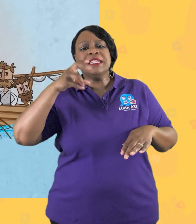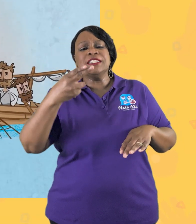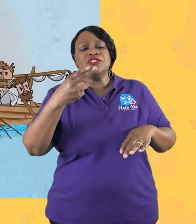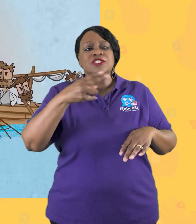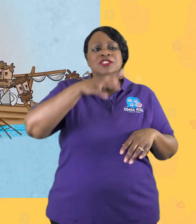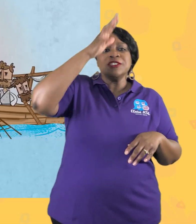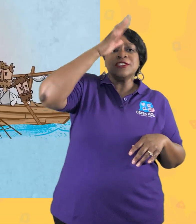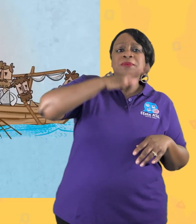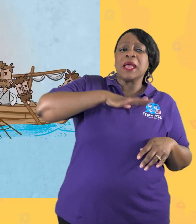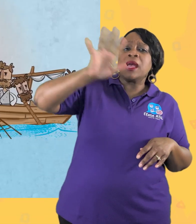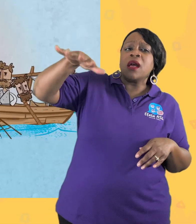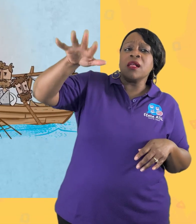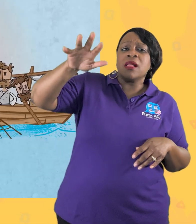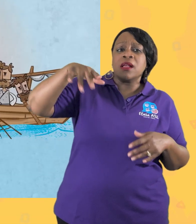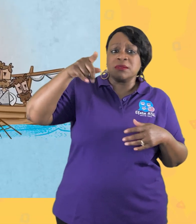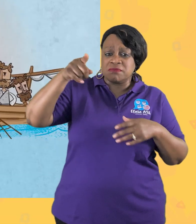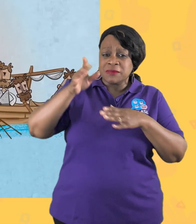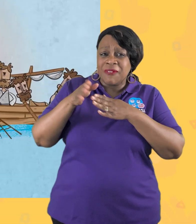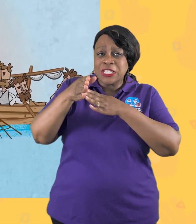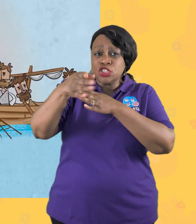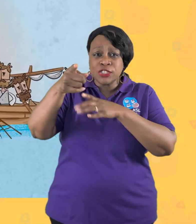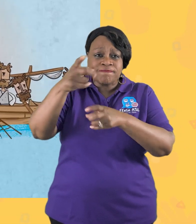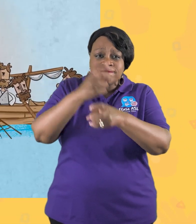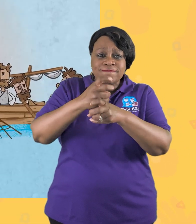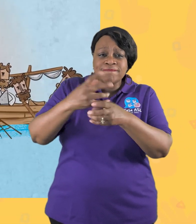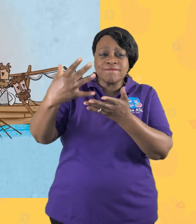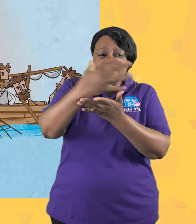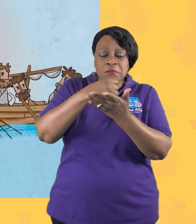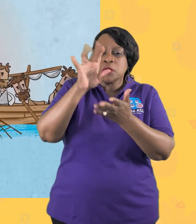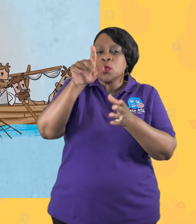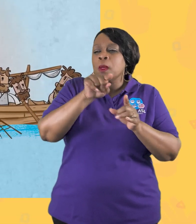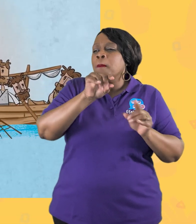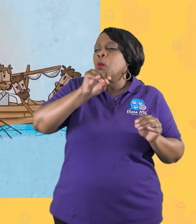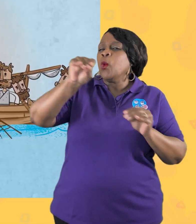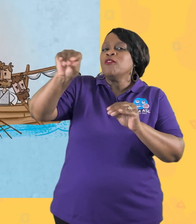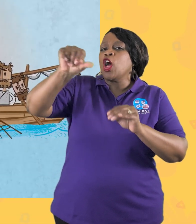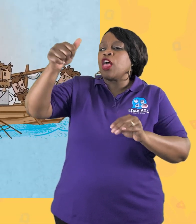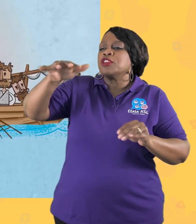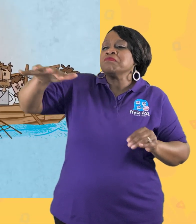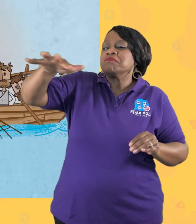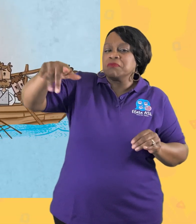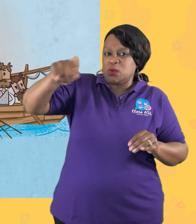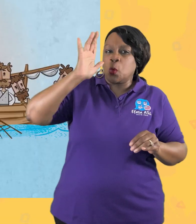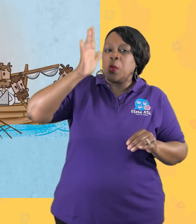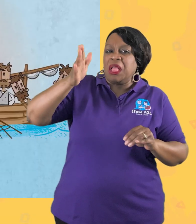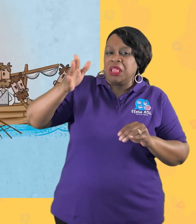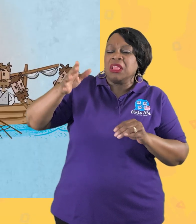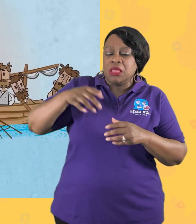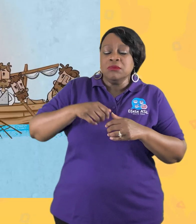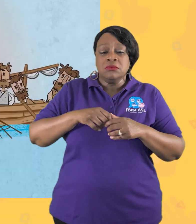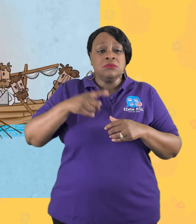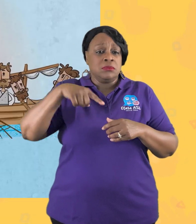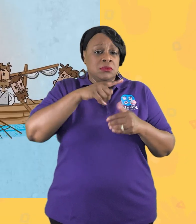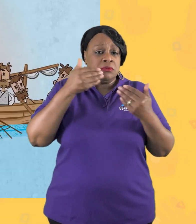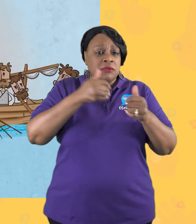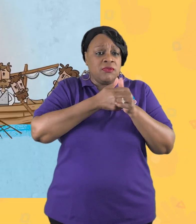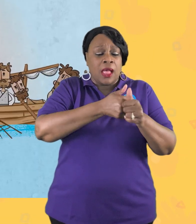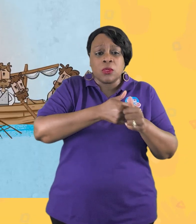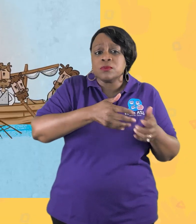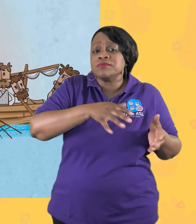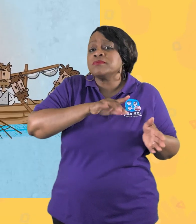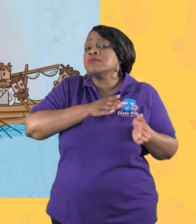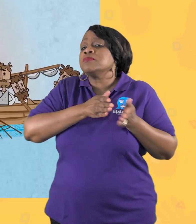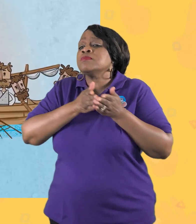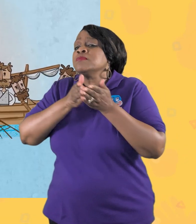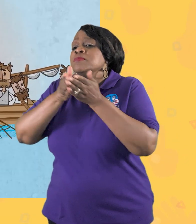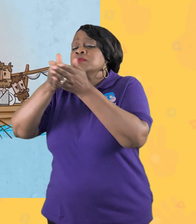here. The man called out to them and said, "Have you caught any fish?" Nope. The man said, "Throw out your net